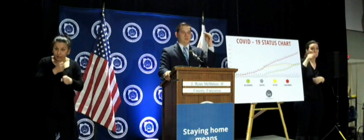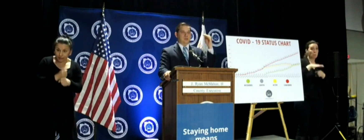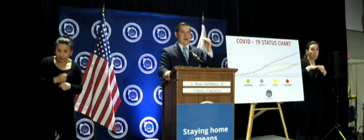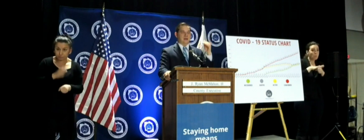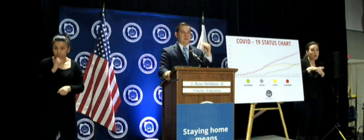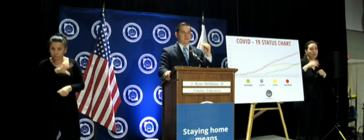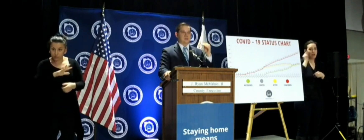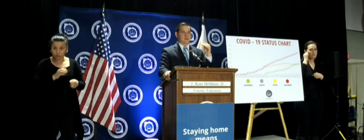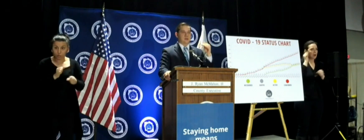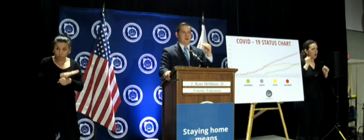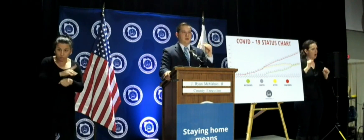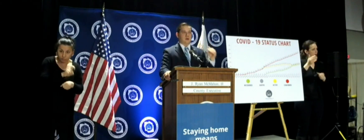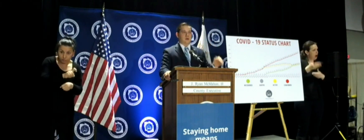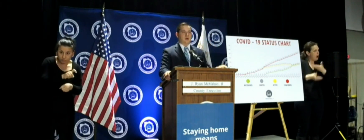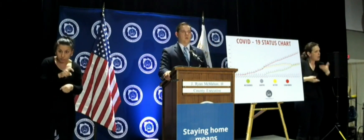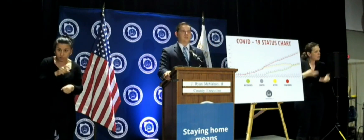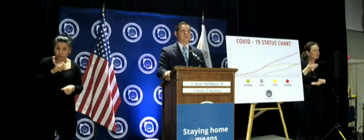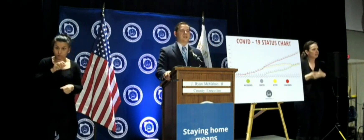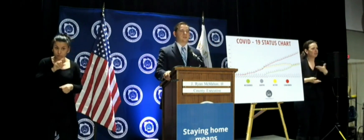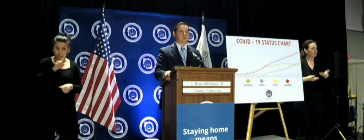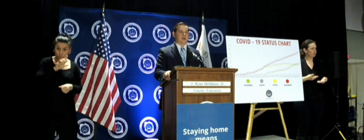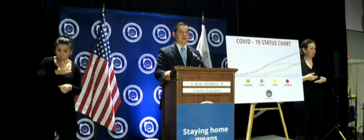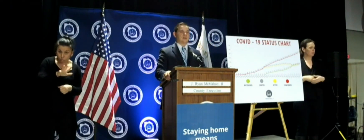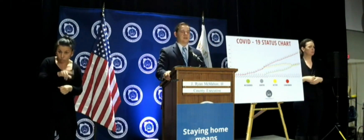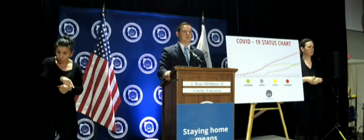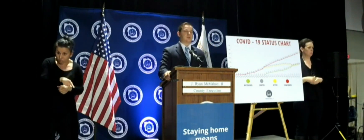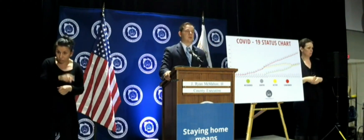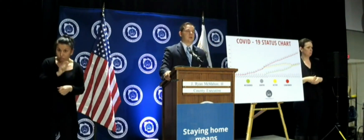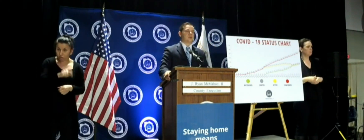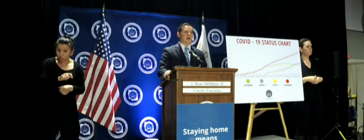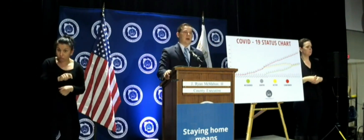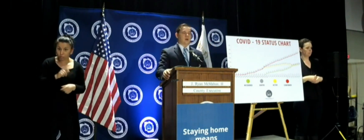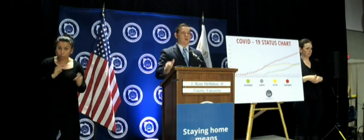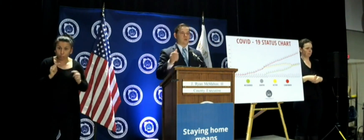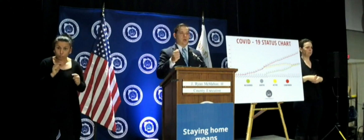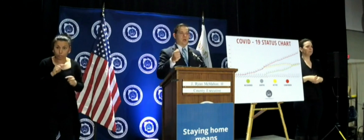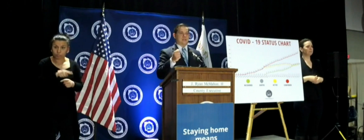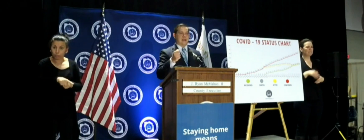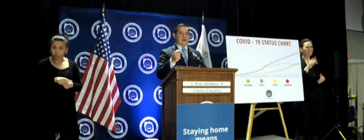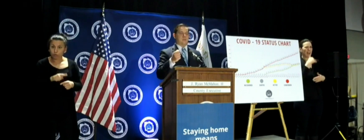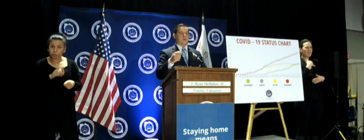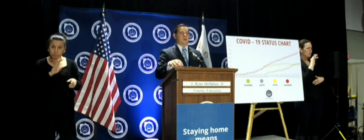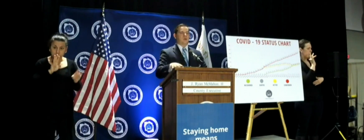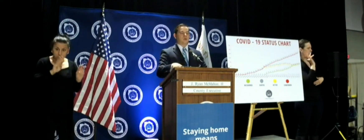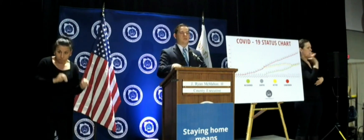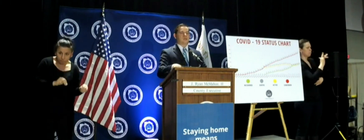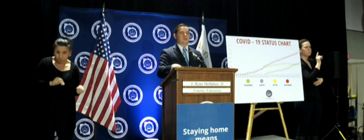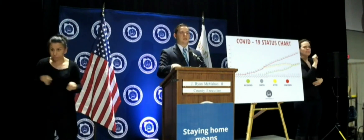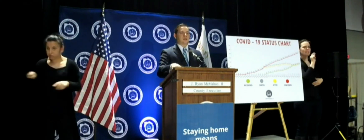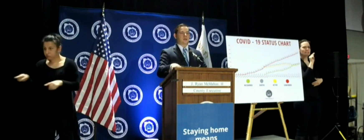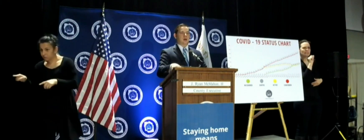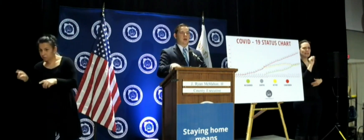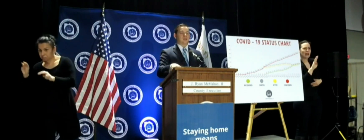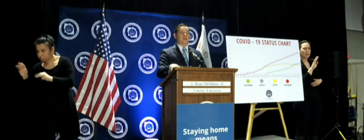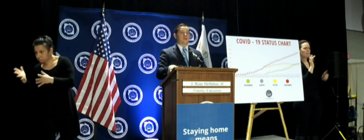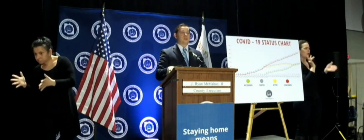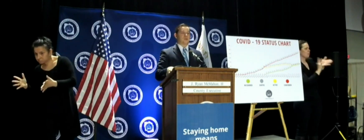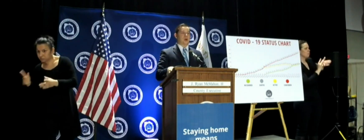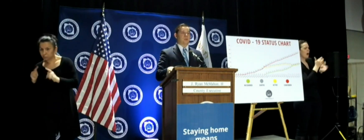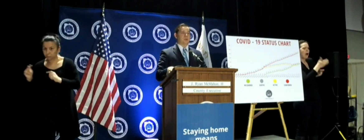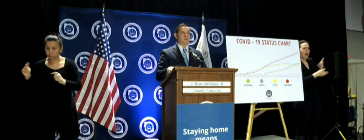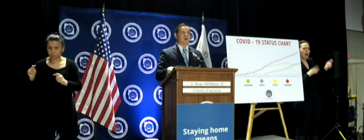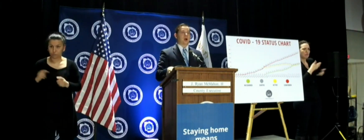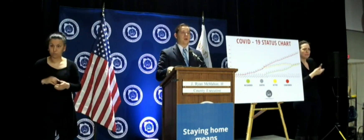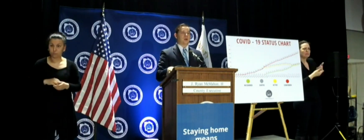which gives you guidance under what's essential or non-essential. But on our Who's Hiring tab, you'll see dozens